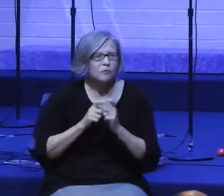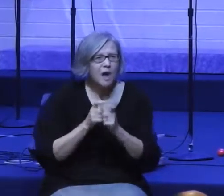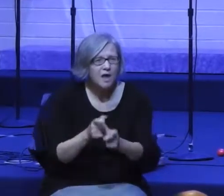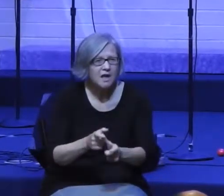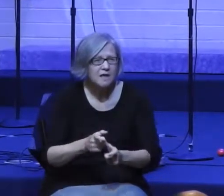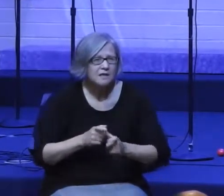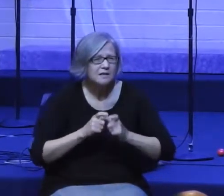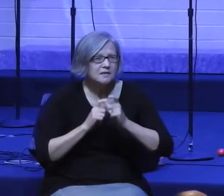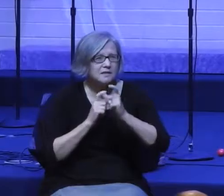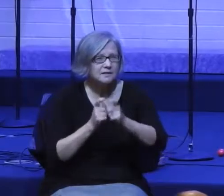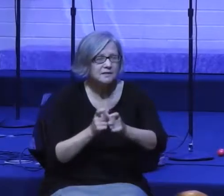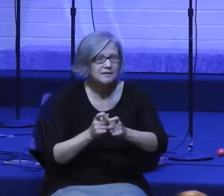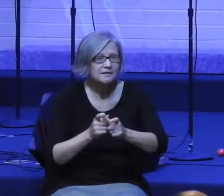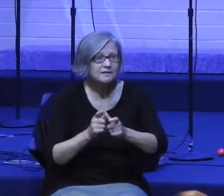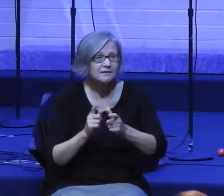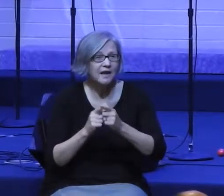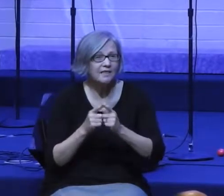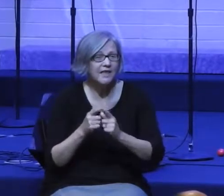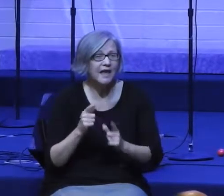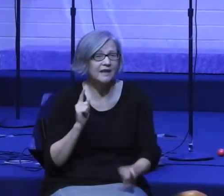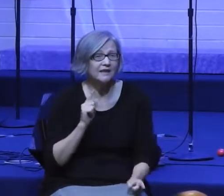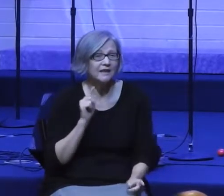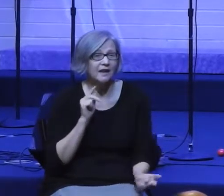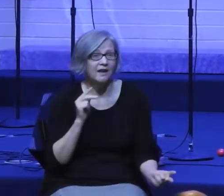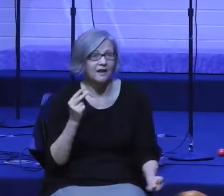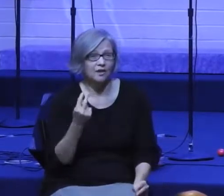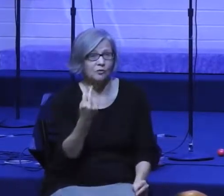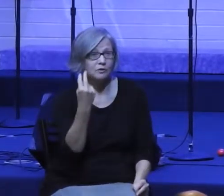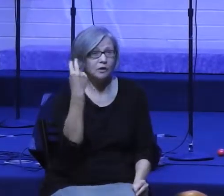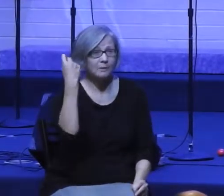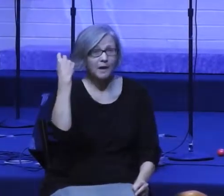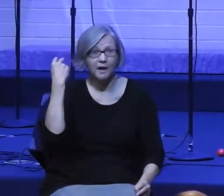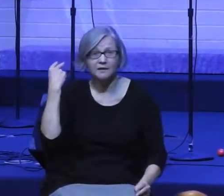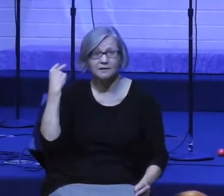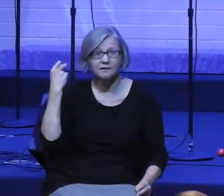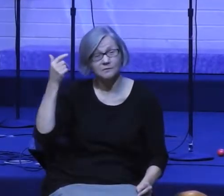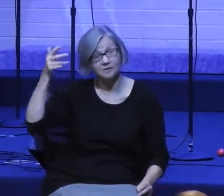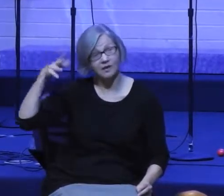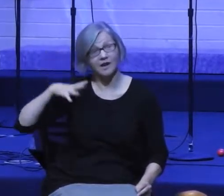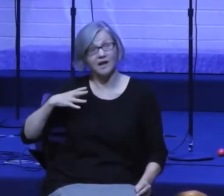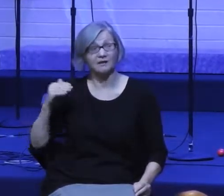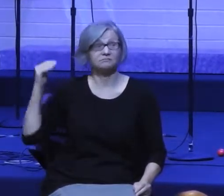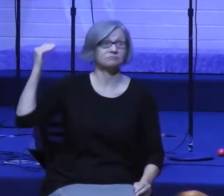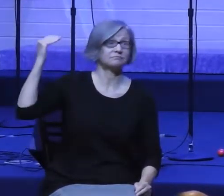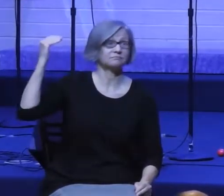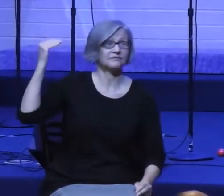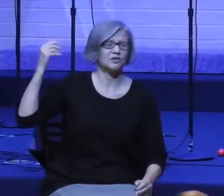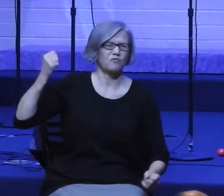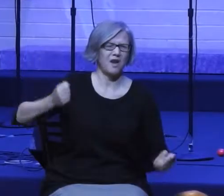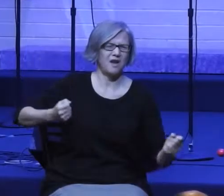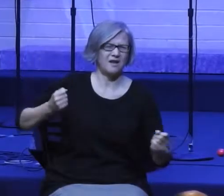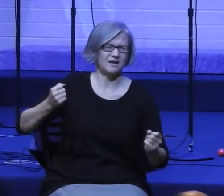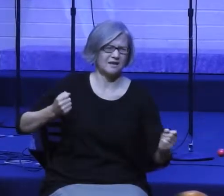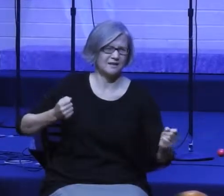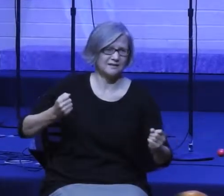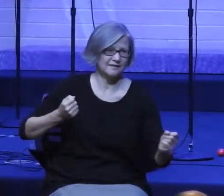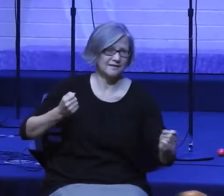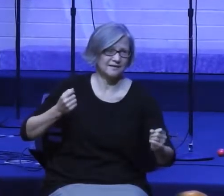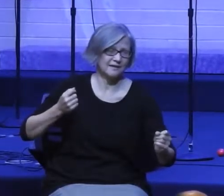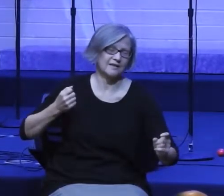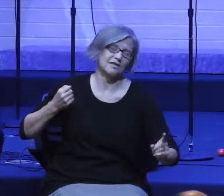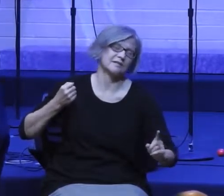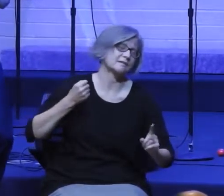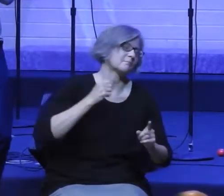Rudy's running this way. Then the scene cuts over Rudy's head to this guy, who's running that way, and